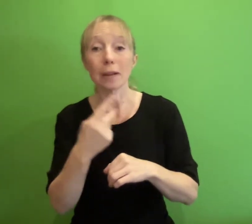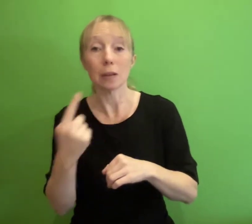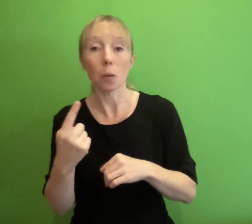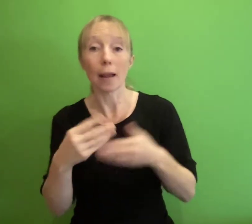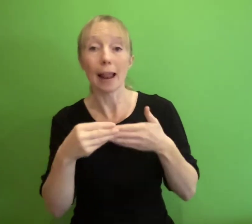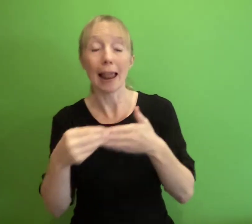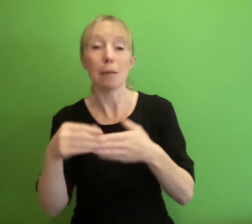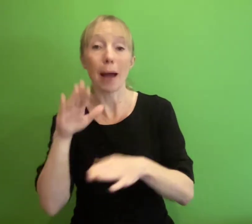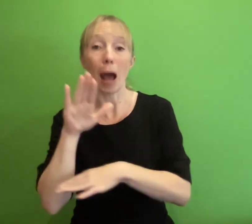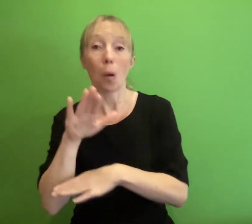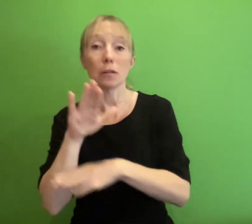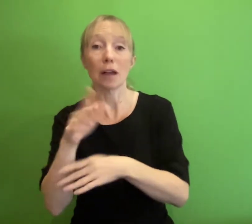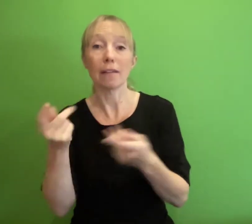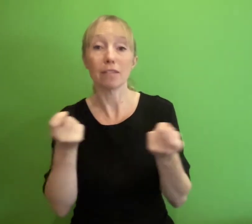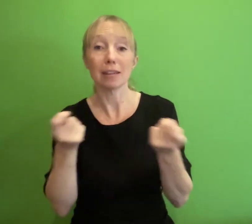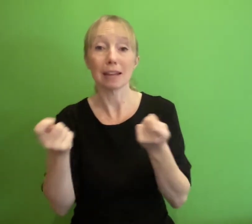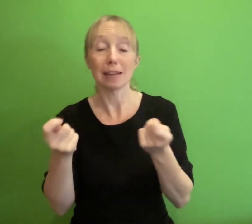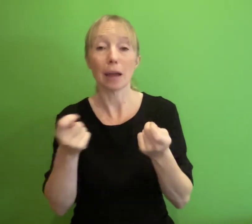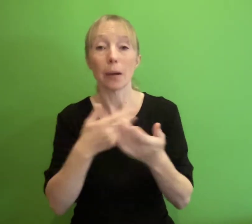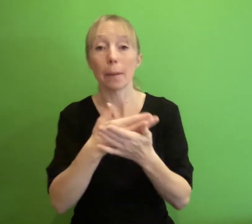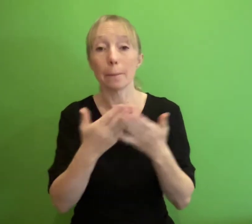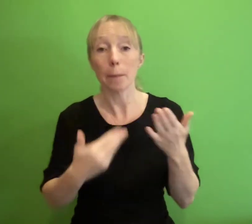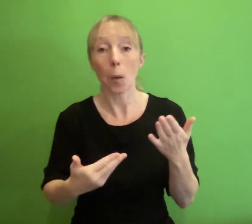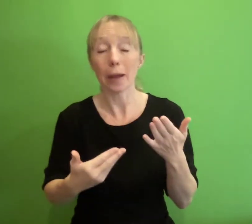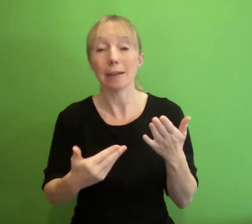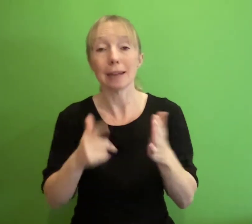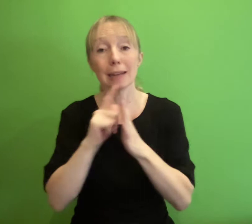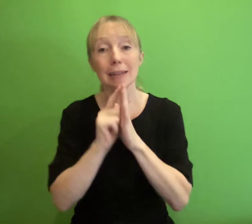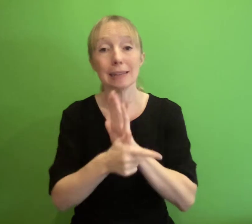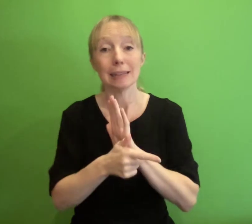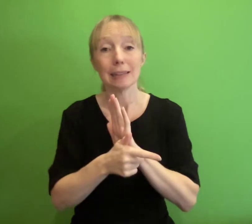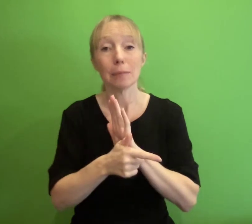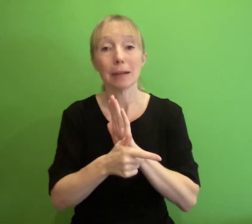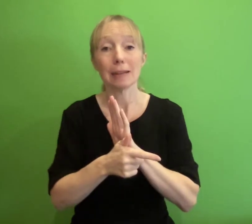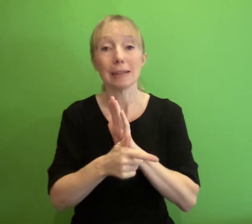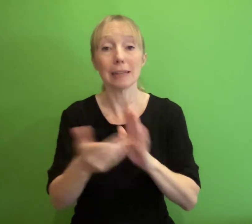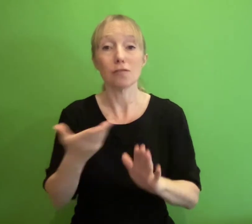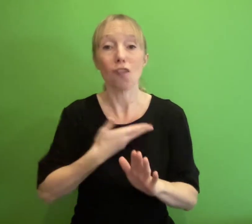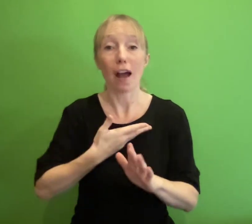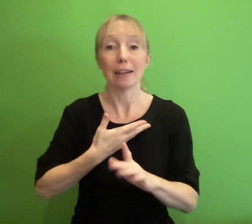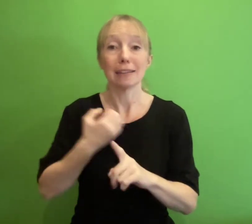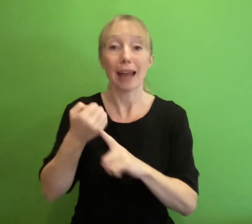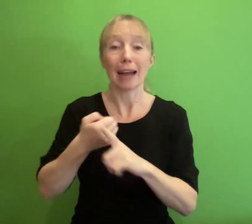external facilitator, poet and disability rights activist Daniel Sluman.